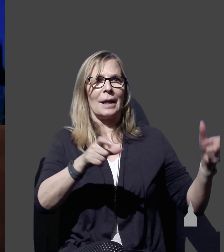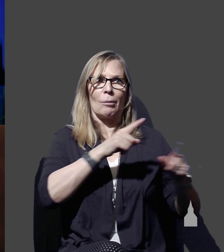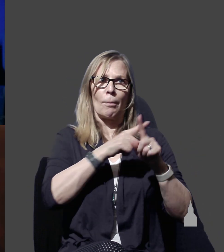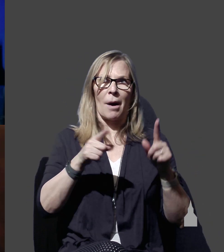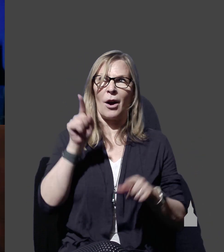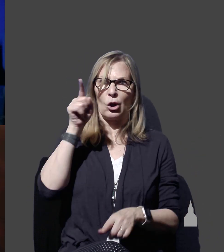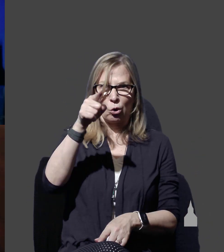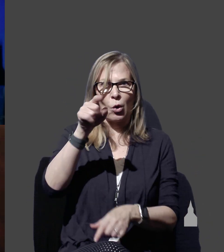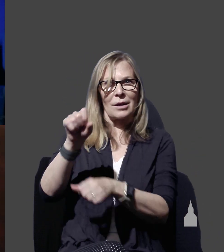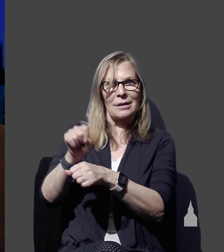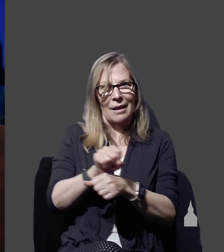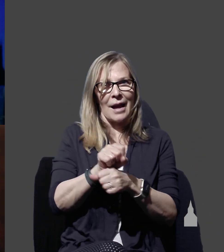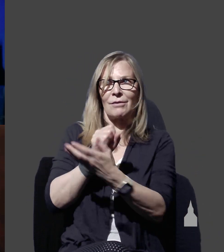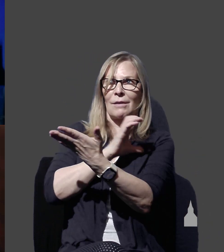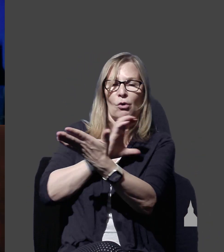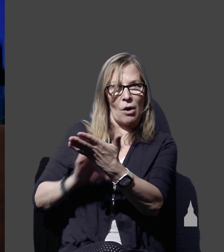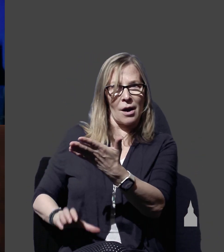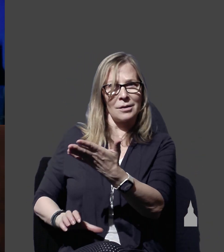God from the heart.